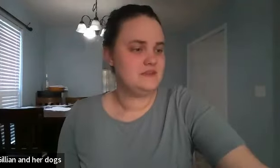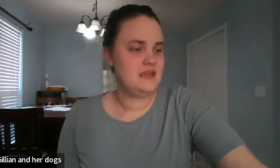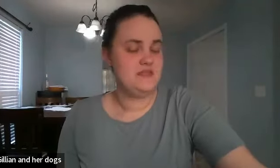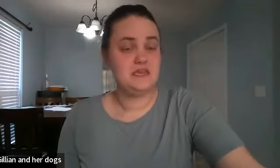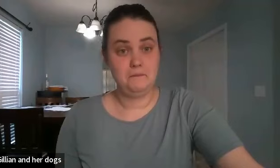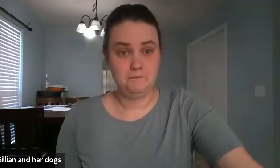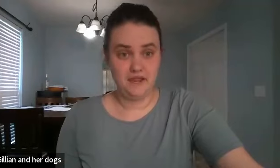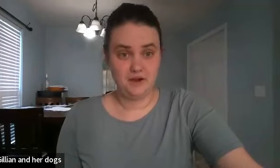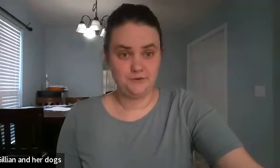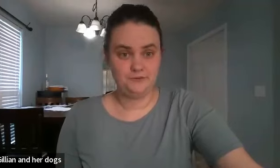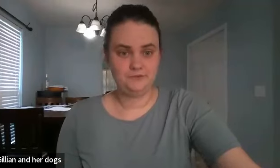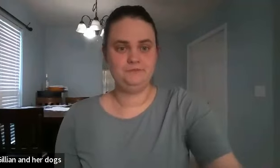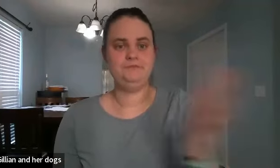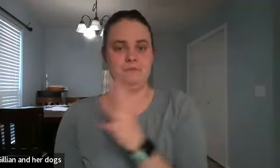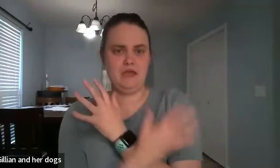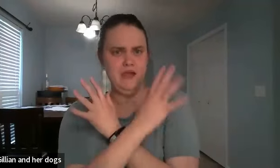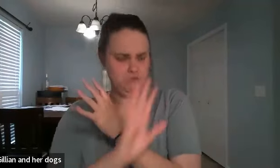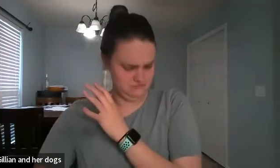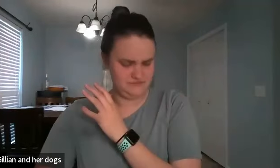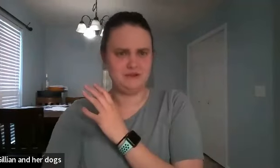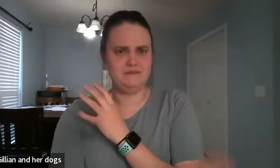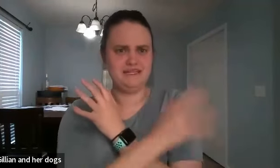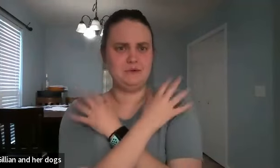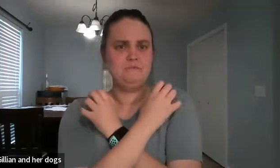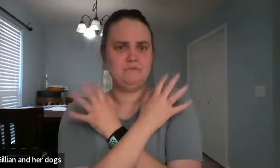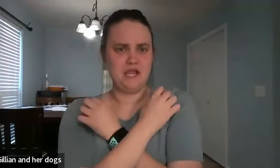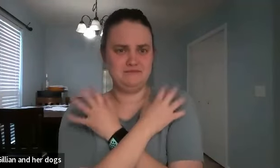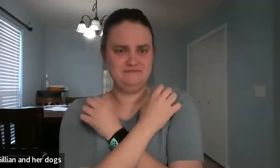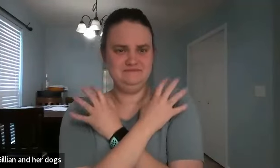And then bear. Ow, sorry, I hit my table. Bear.